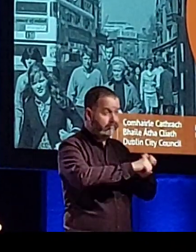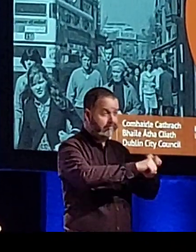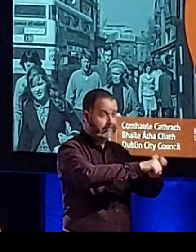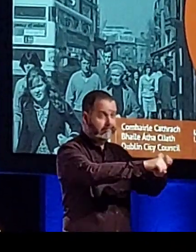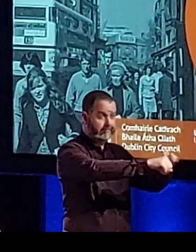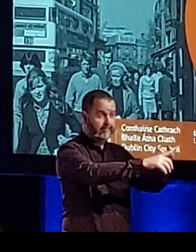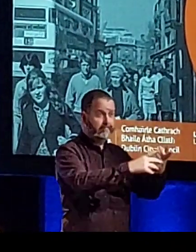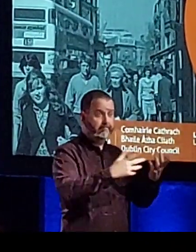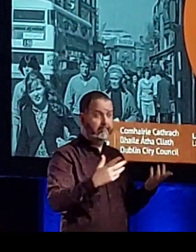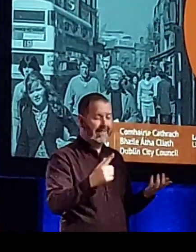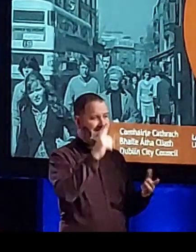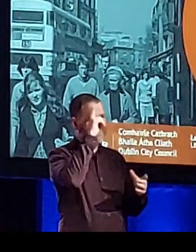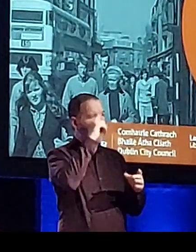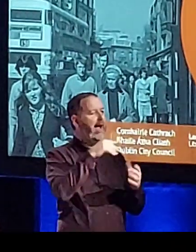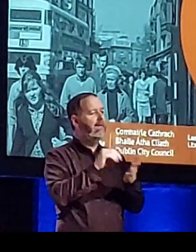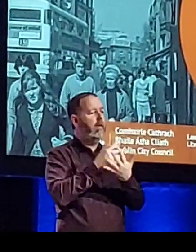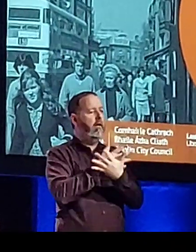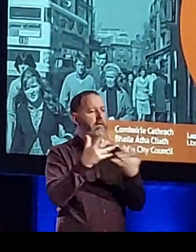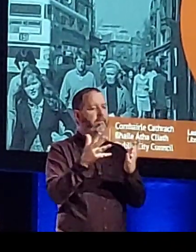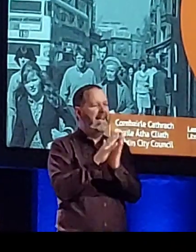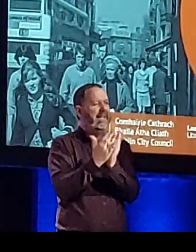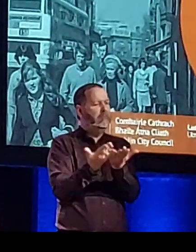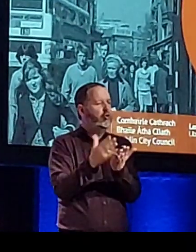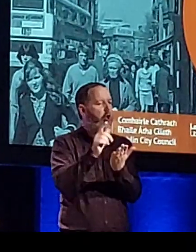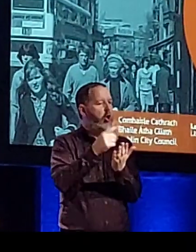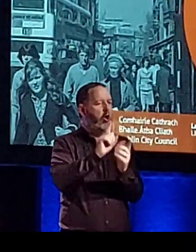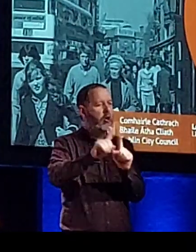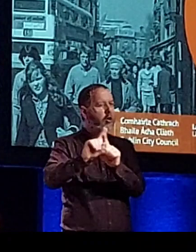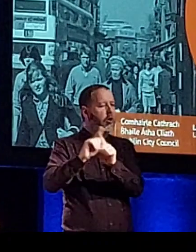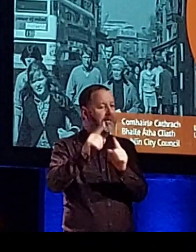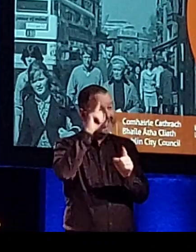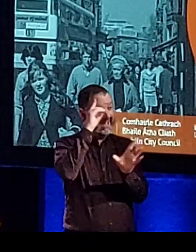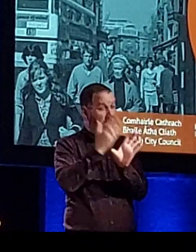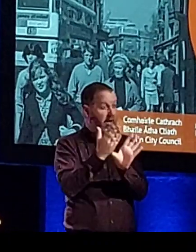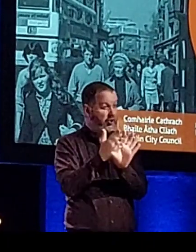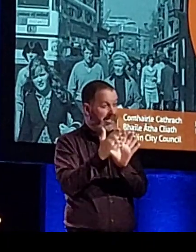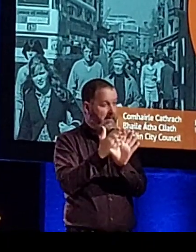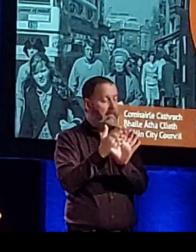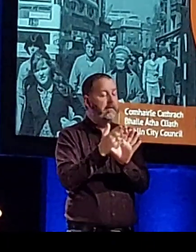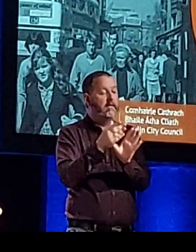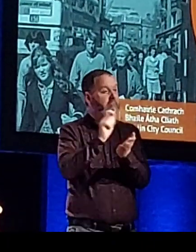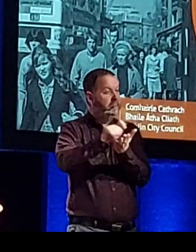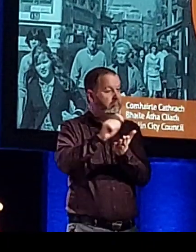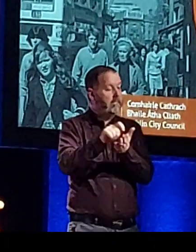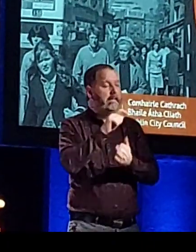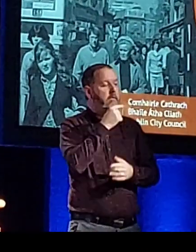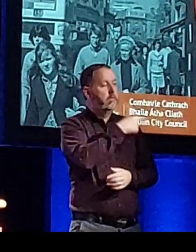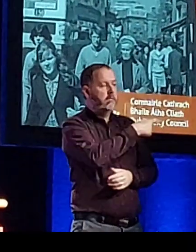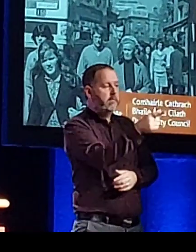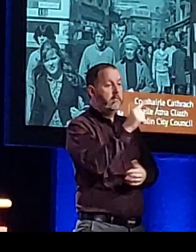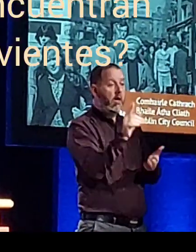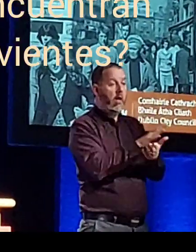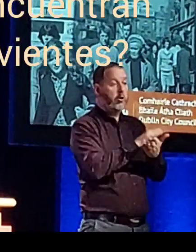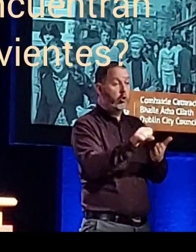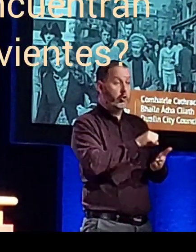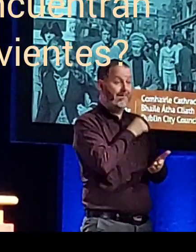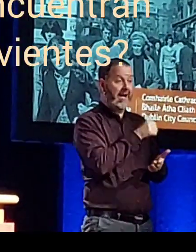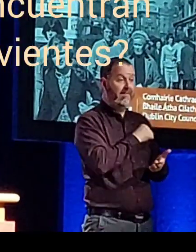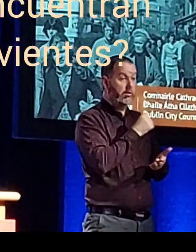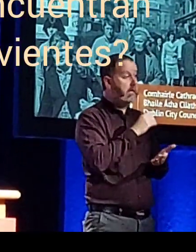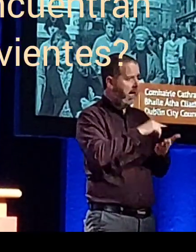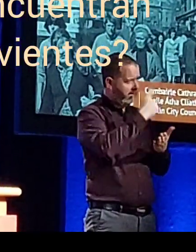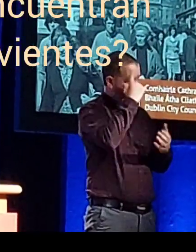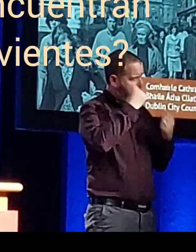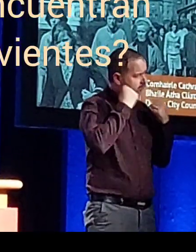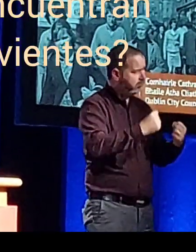There's a large psychological literature which suggests, on the one hand, that Holocaust survivors were surprisingly resilient, yet on